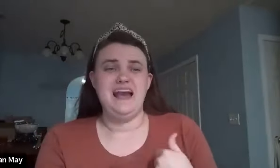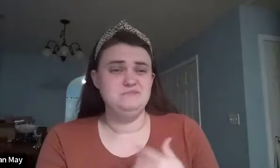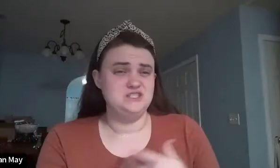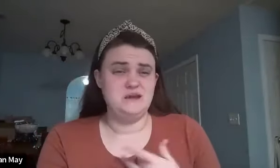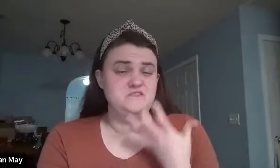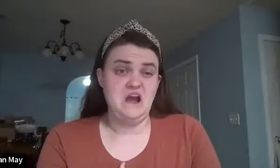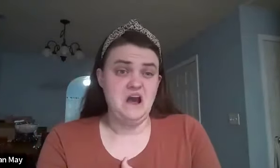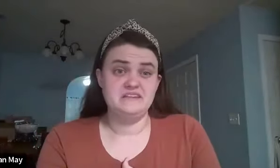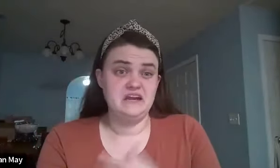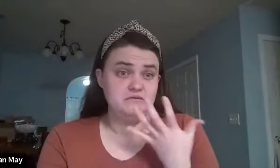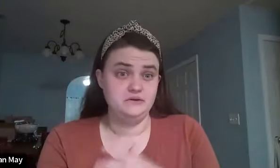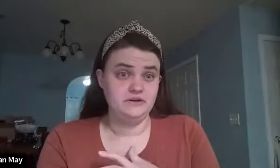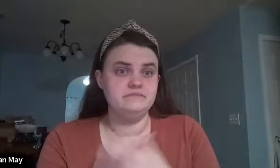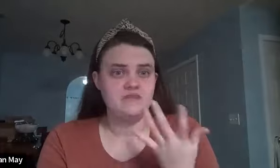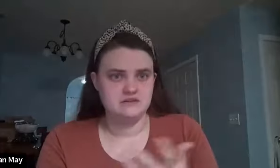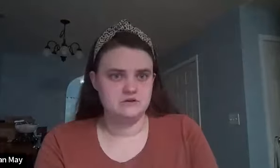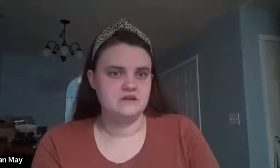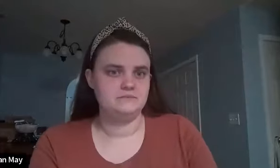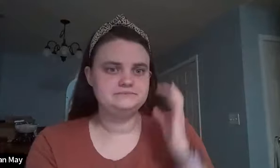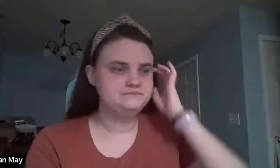I'm feeling hot. Like I don't feel good, that sort of thing.